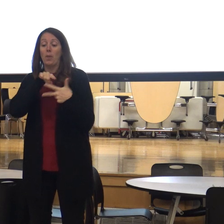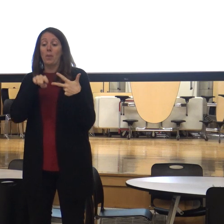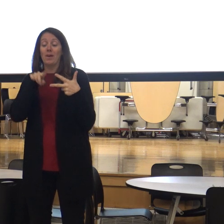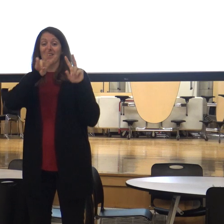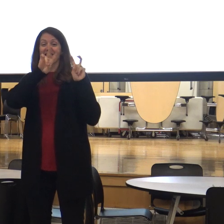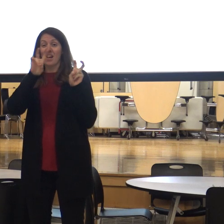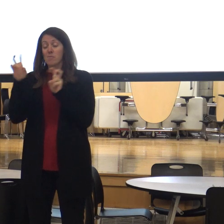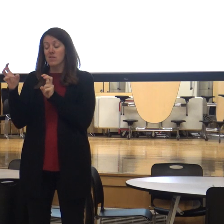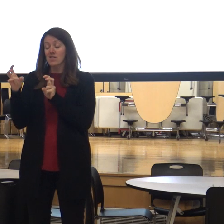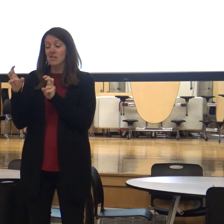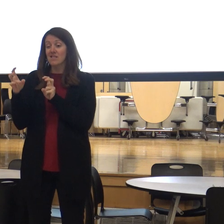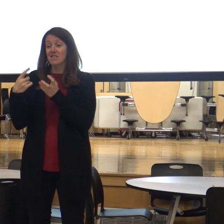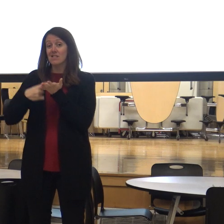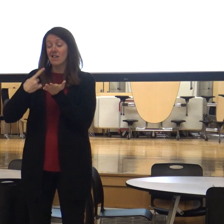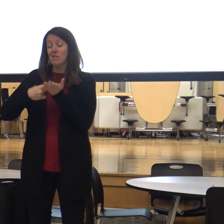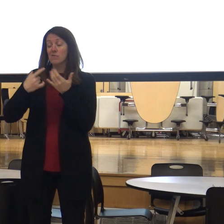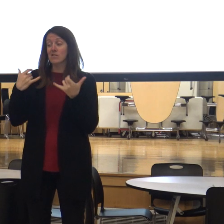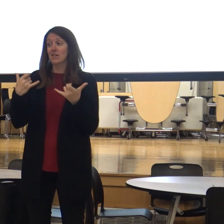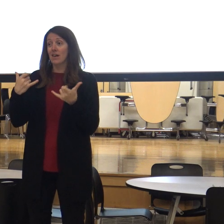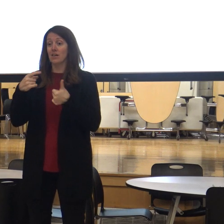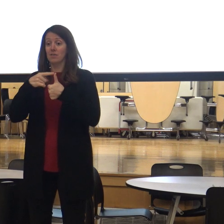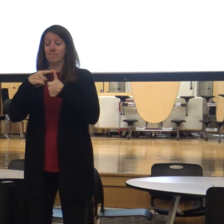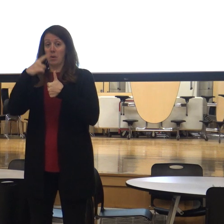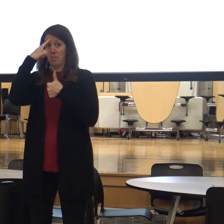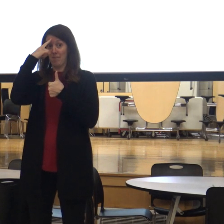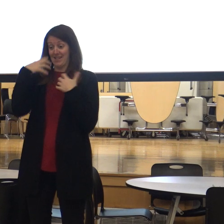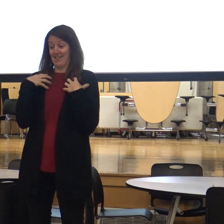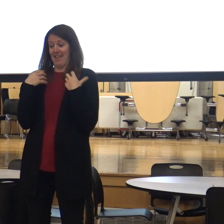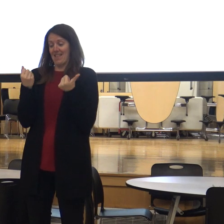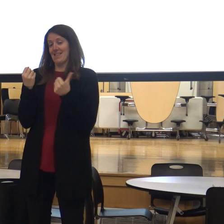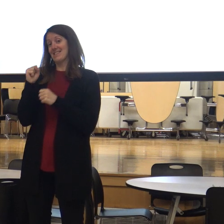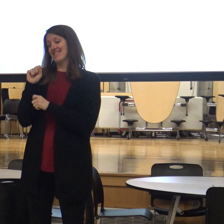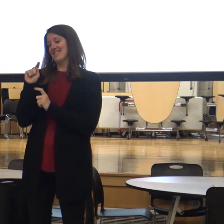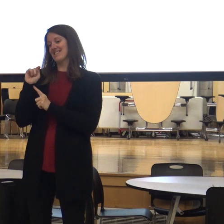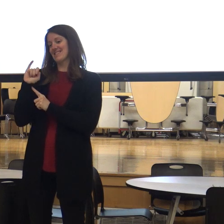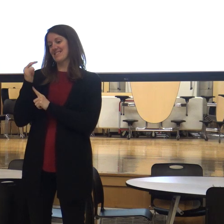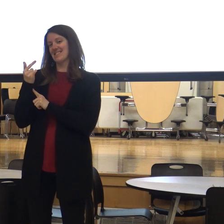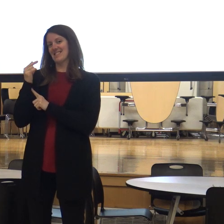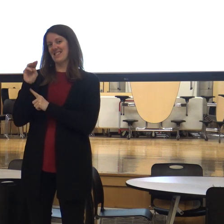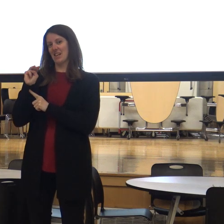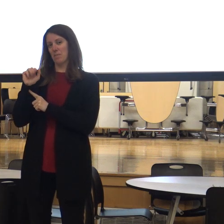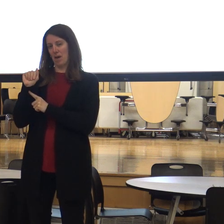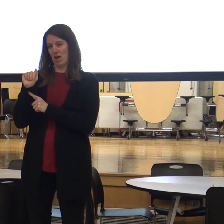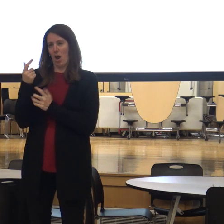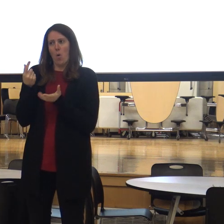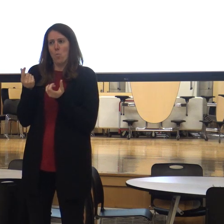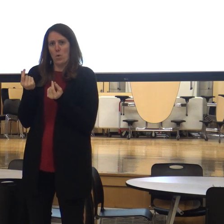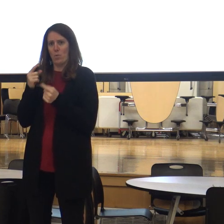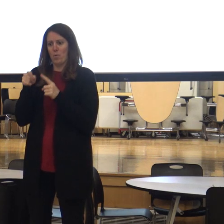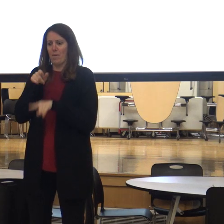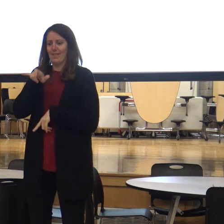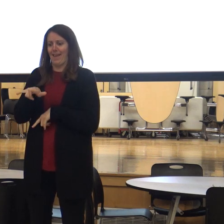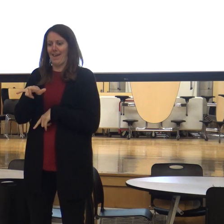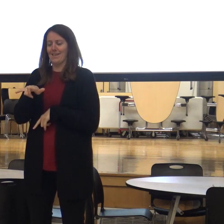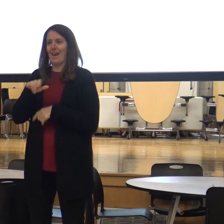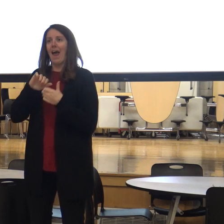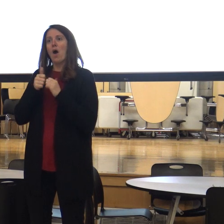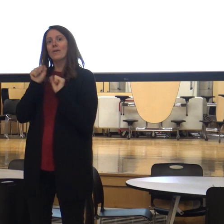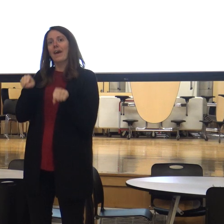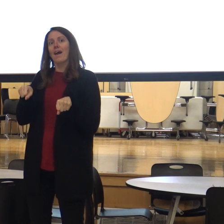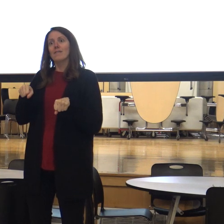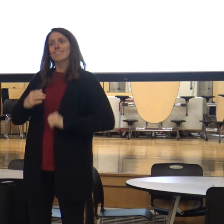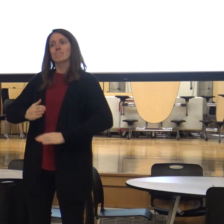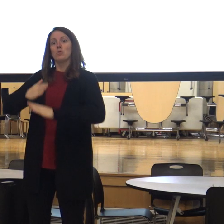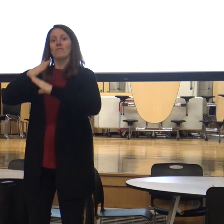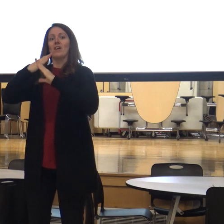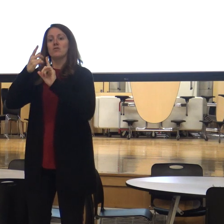that I want to talk about tonight are mental health stigma and kind of what we can do about that and how it prevents us from sometimes from